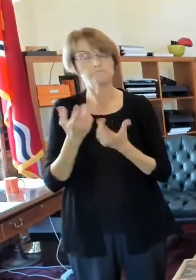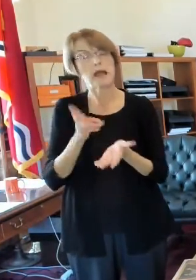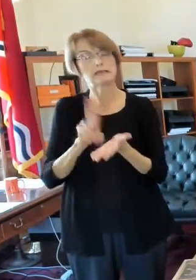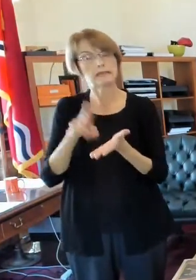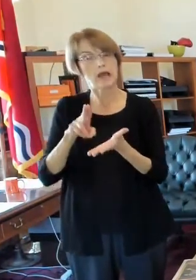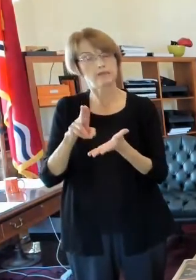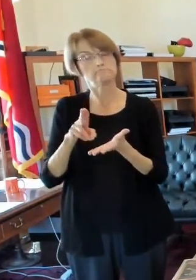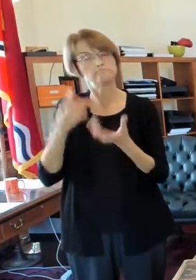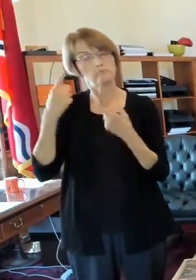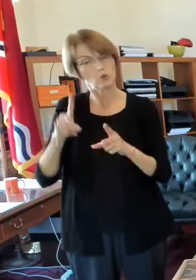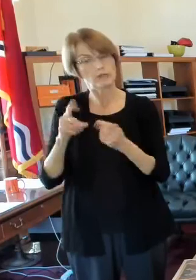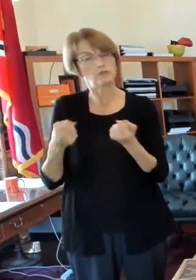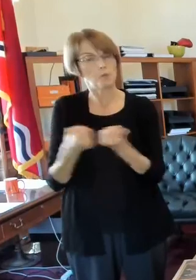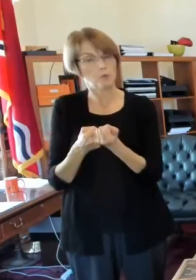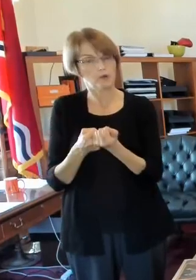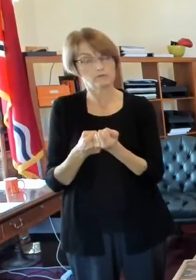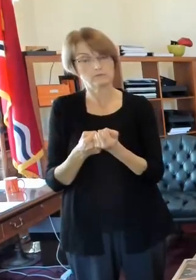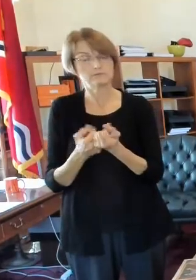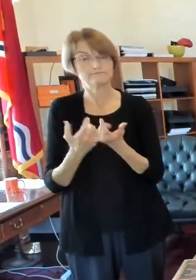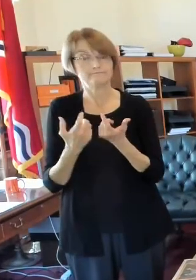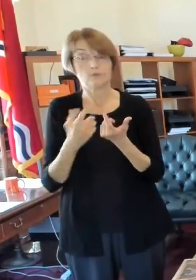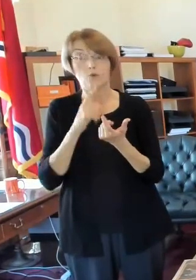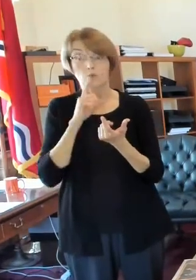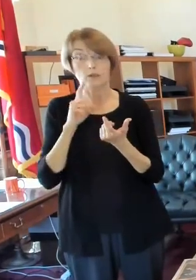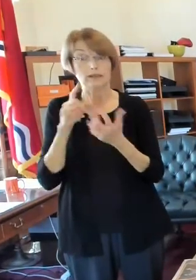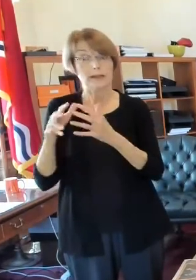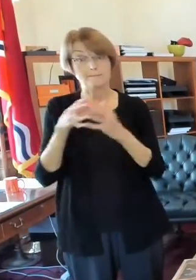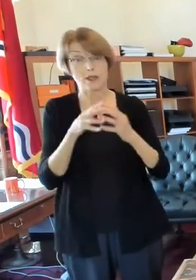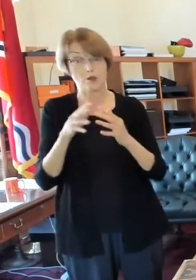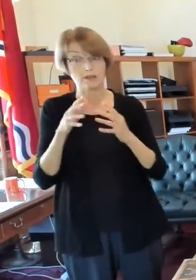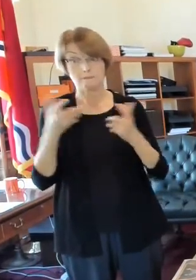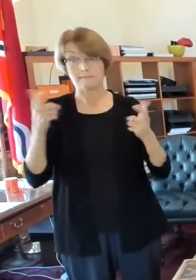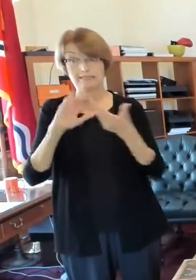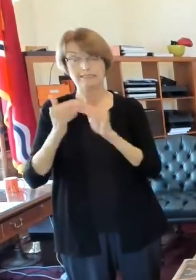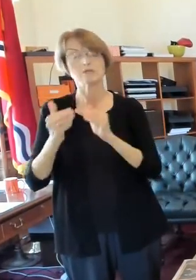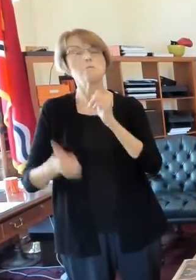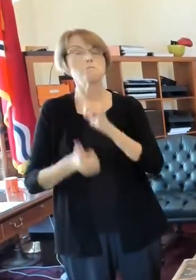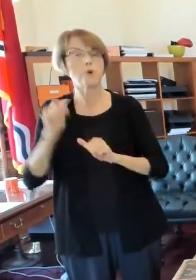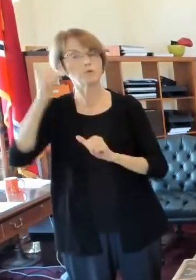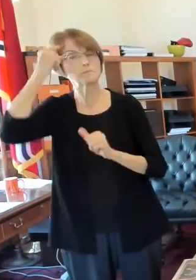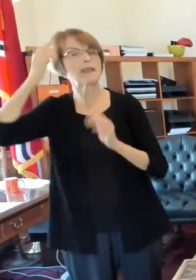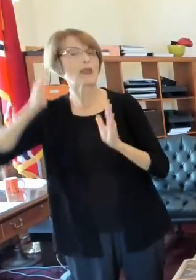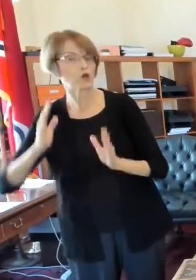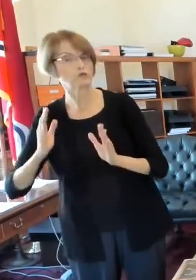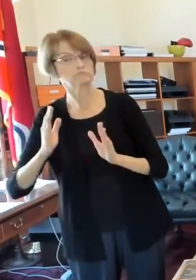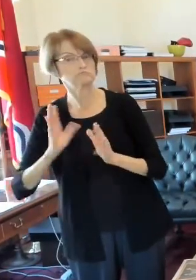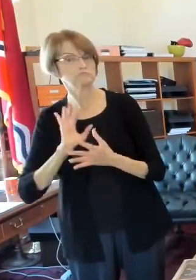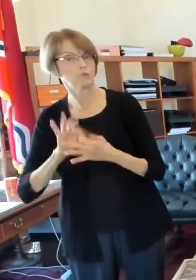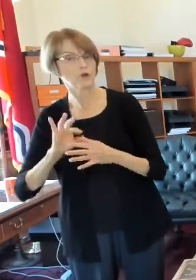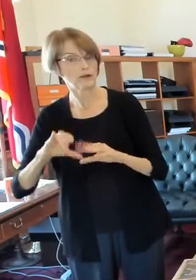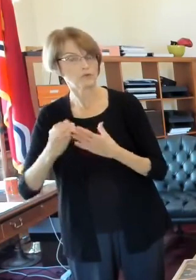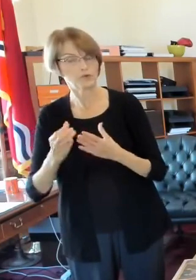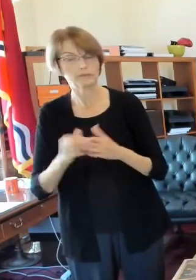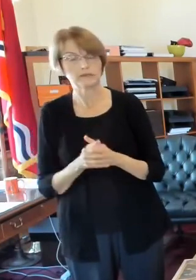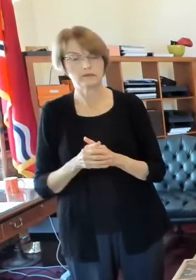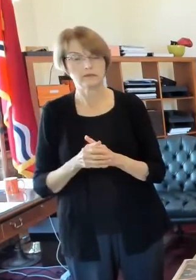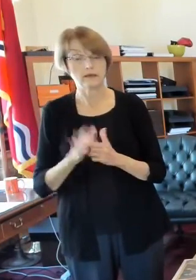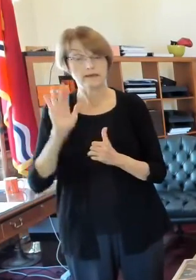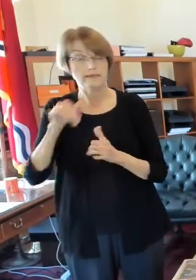Most mayors in the country are, particularly of big cities. And this was a letter that was sent